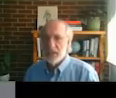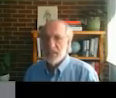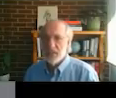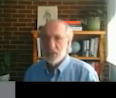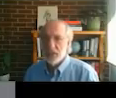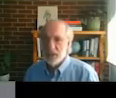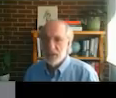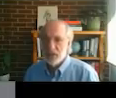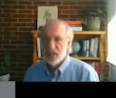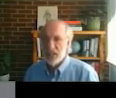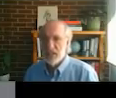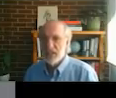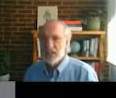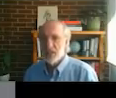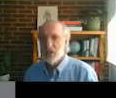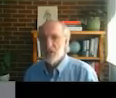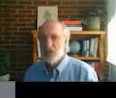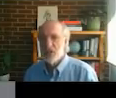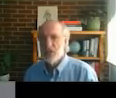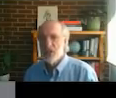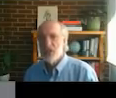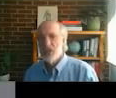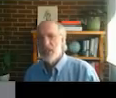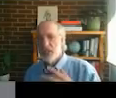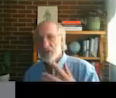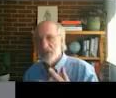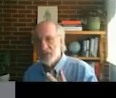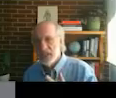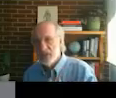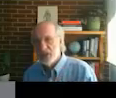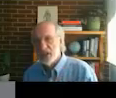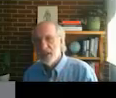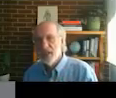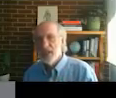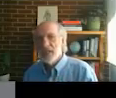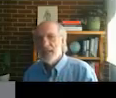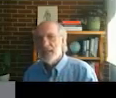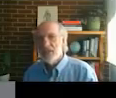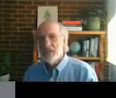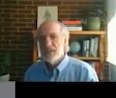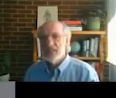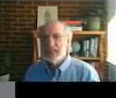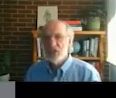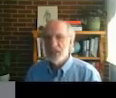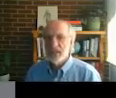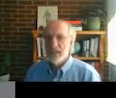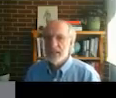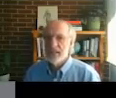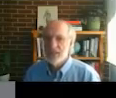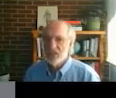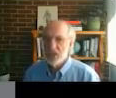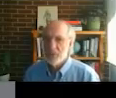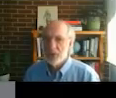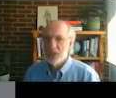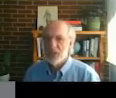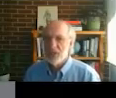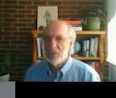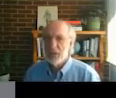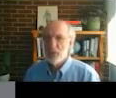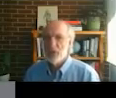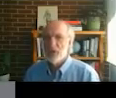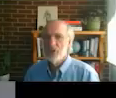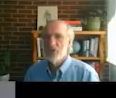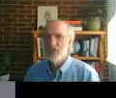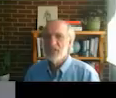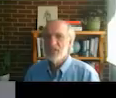learning easy? Well, there's a technology called errorless teaching. And errorless teaching is a process